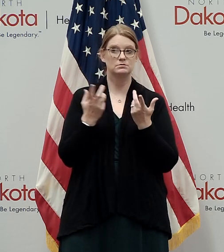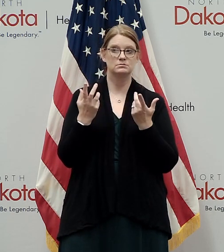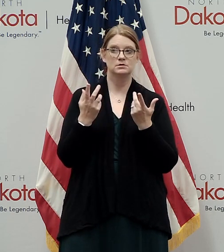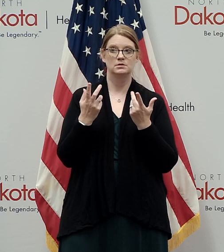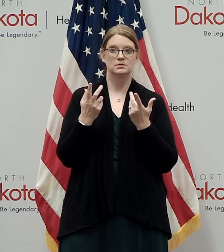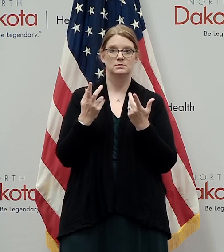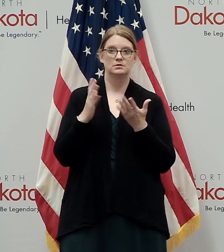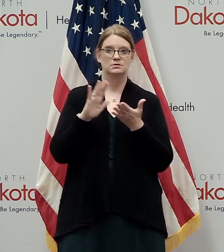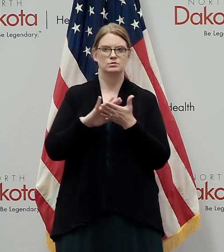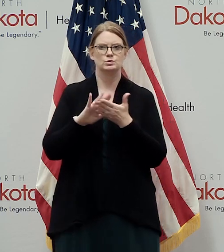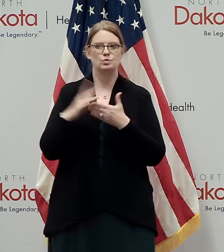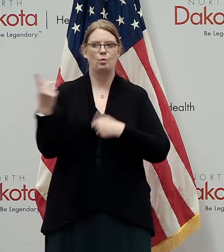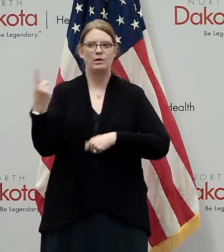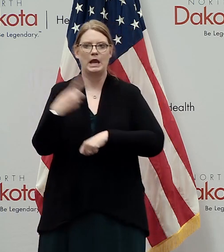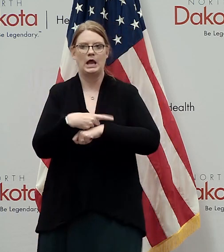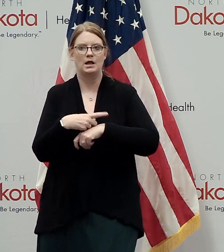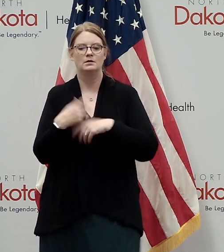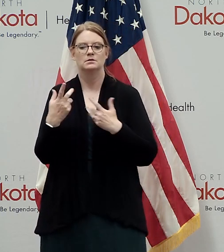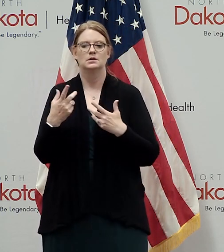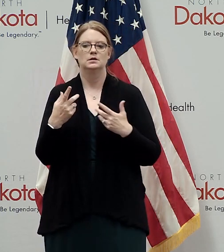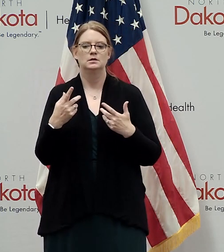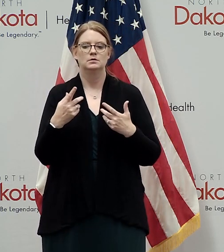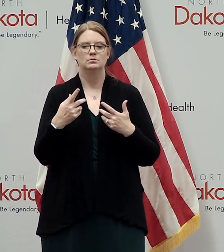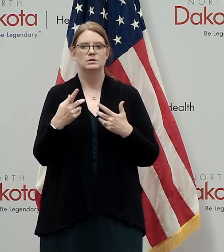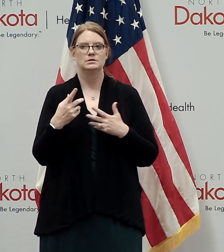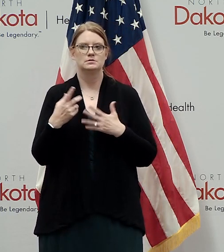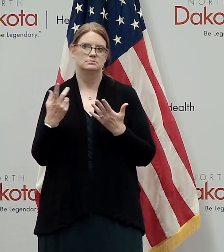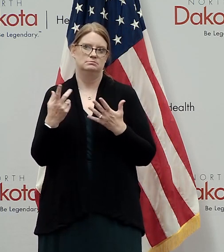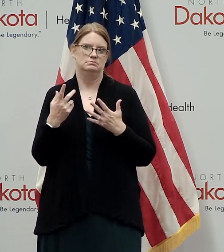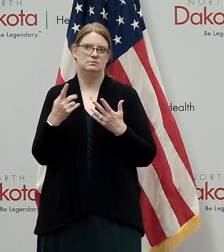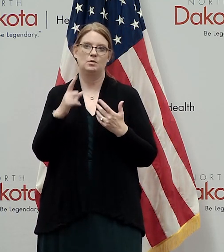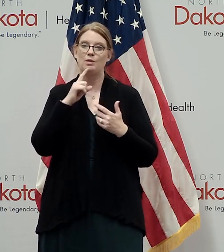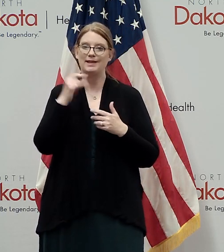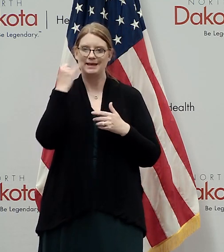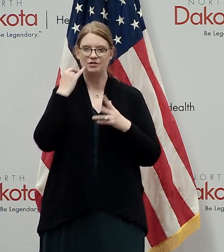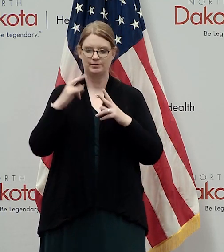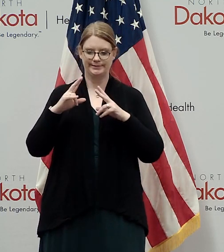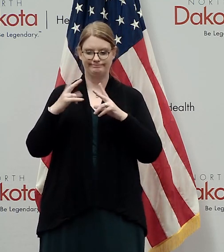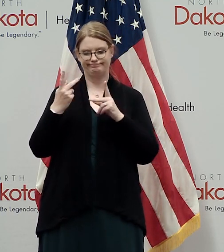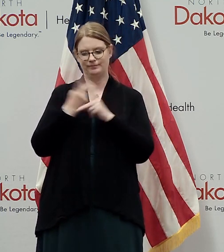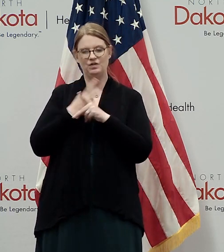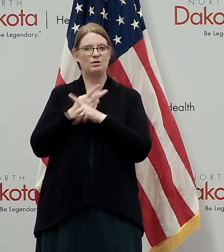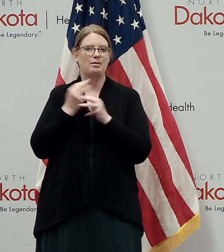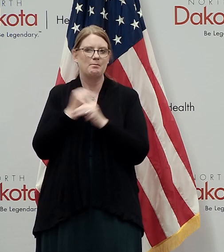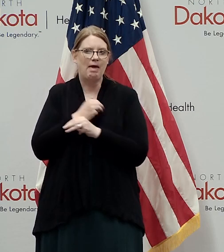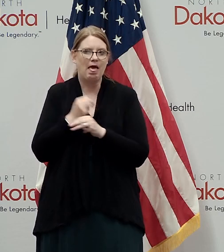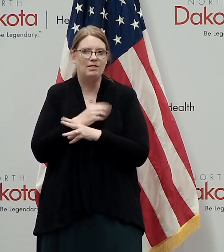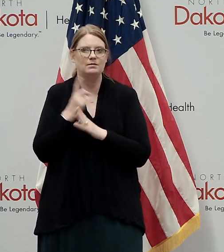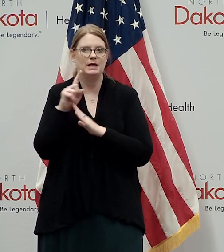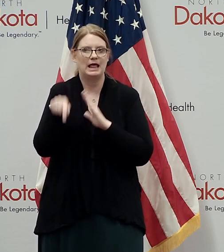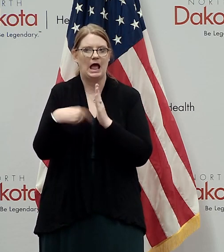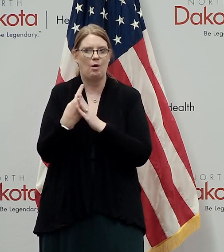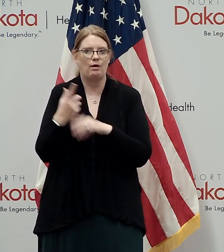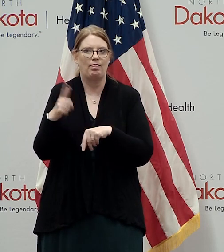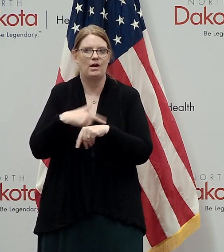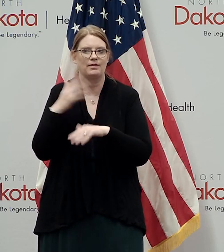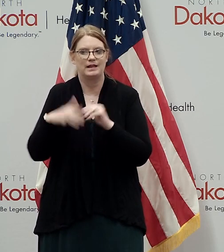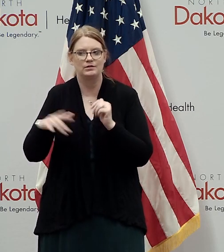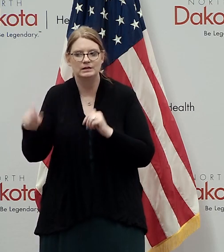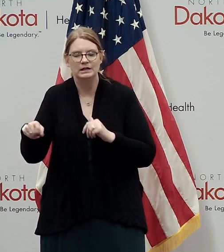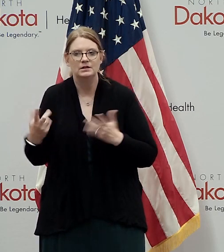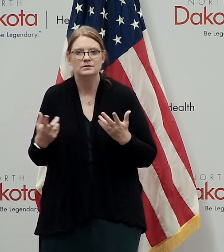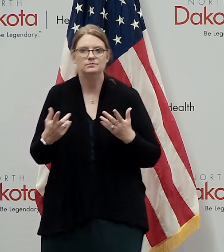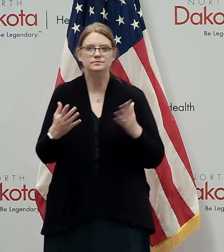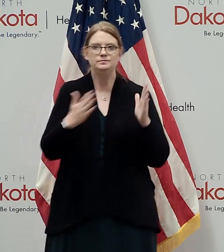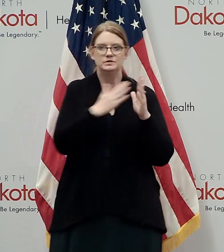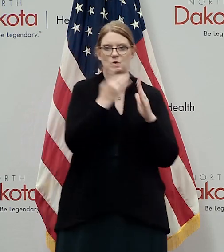a school day that was mathematically an hour longer than you needed. So then if you were 1 month into the